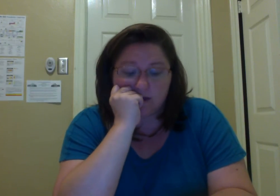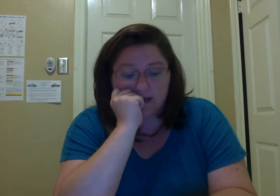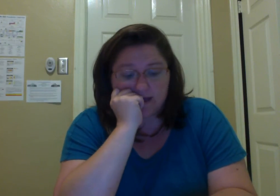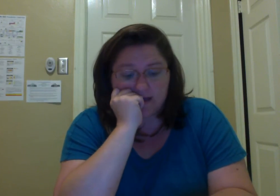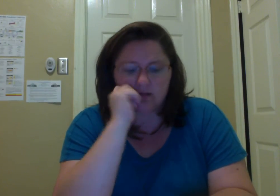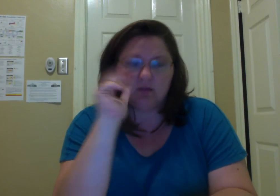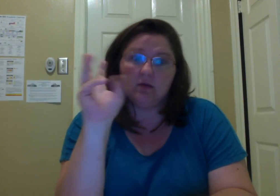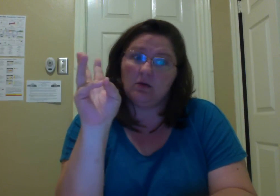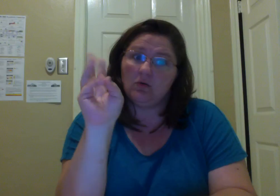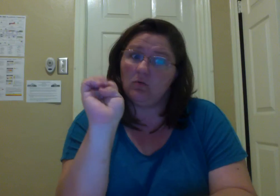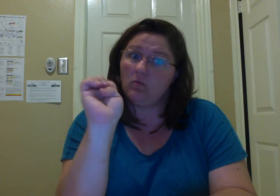well.